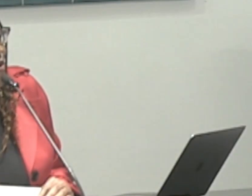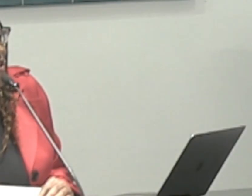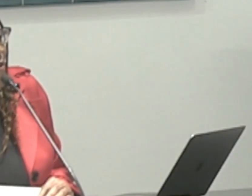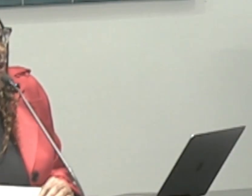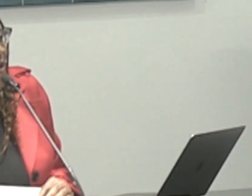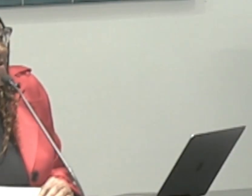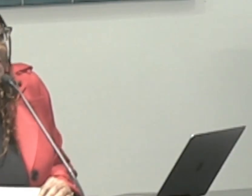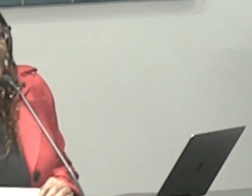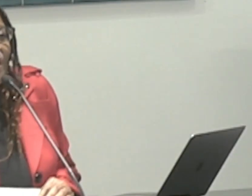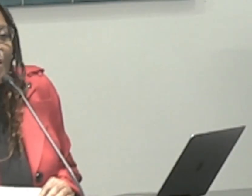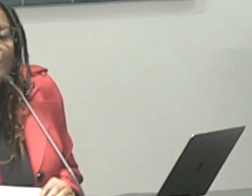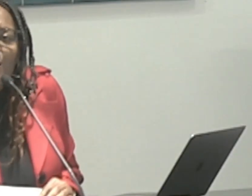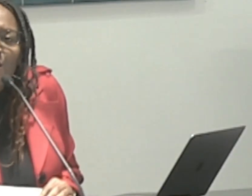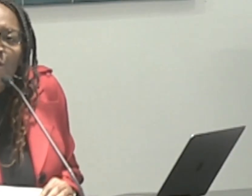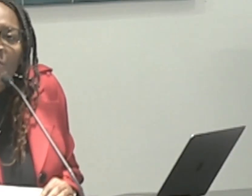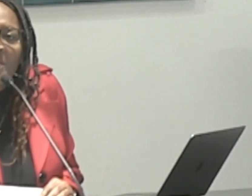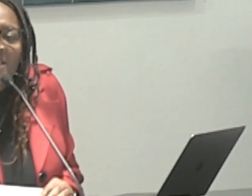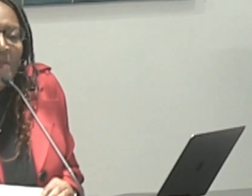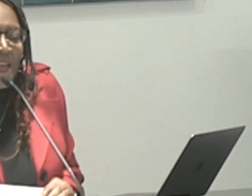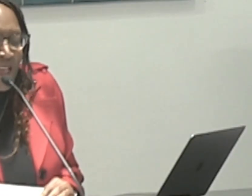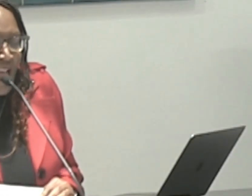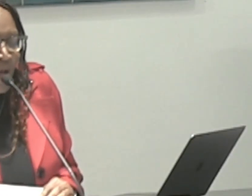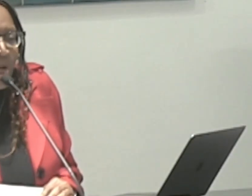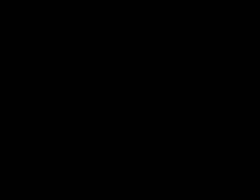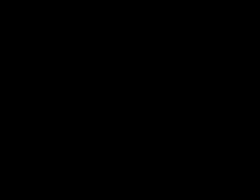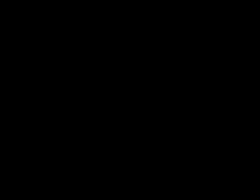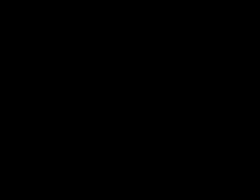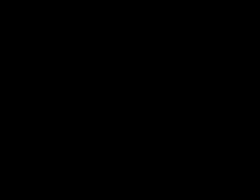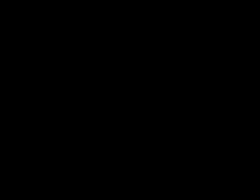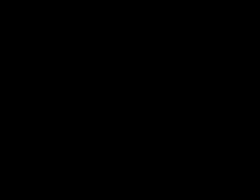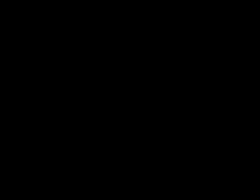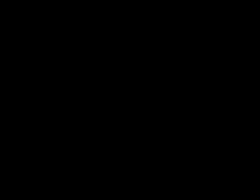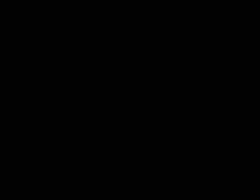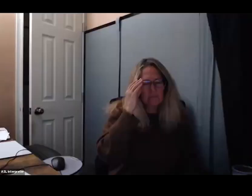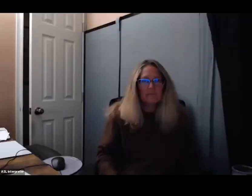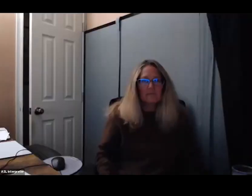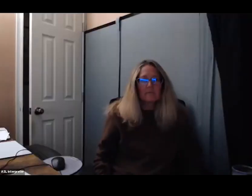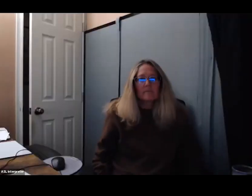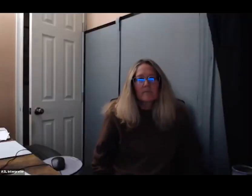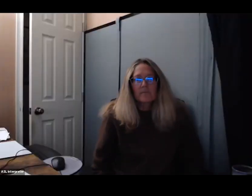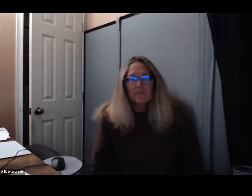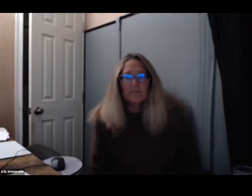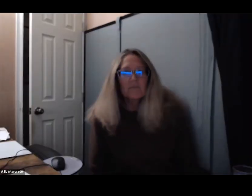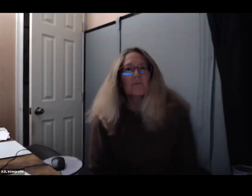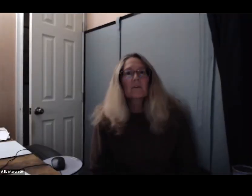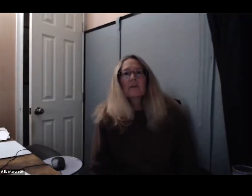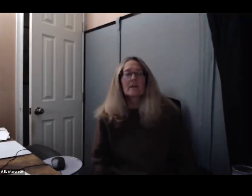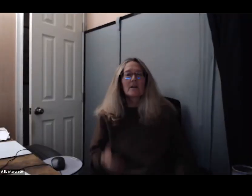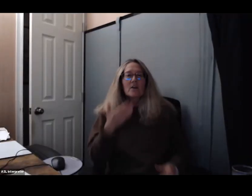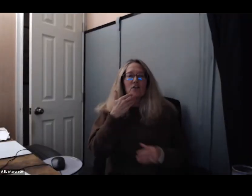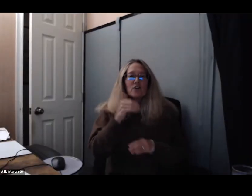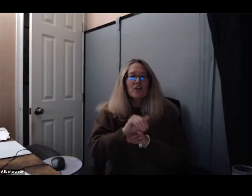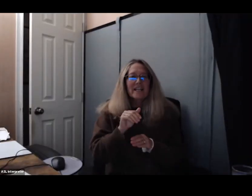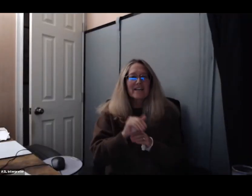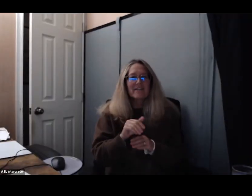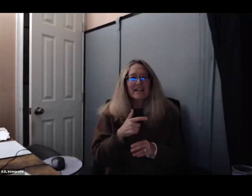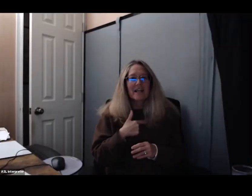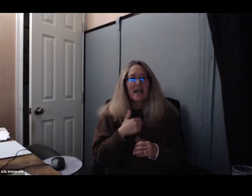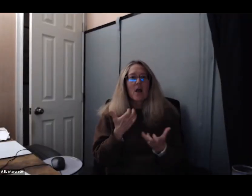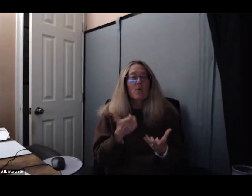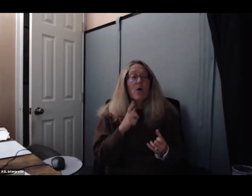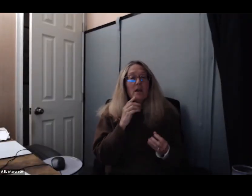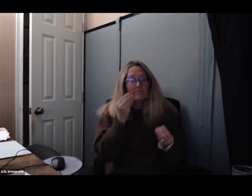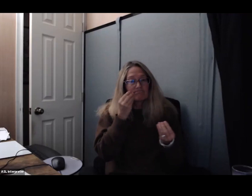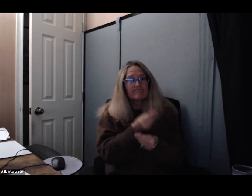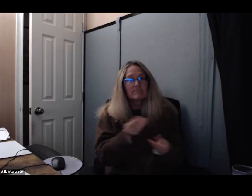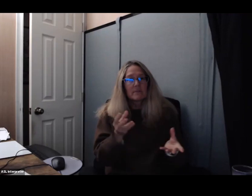in the board. Welcome. And those also who are participating by Zoom, happy Heart Day that we're doing here. Also just want to raise